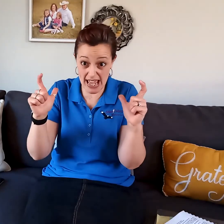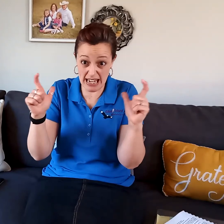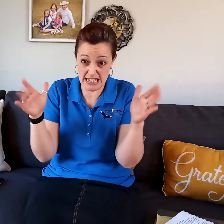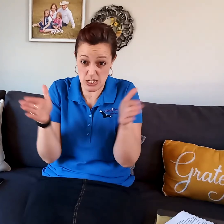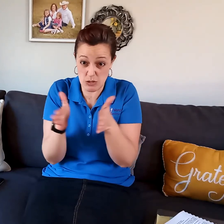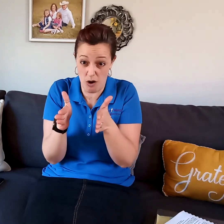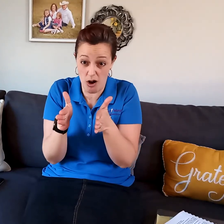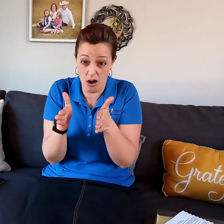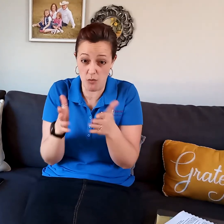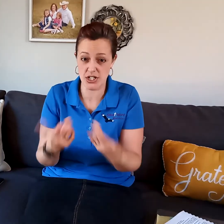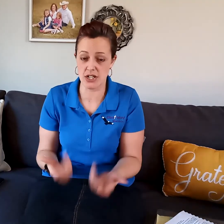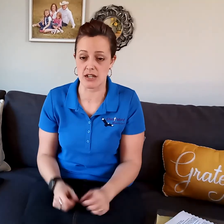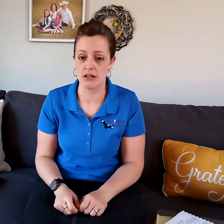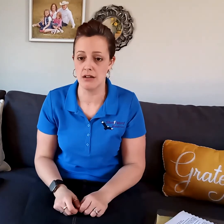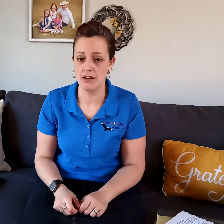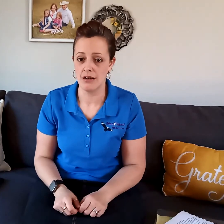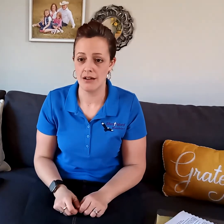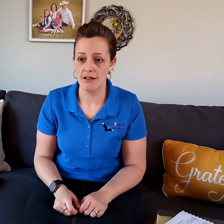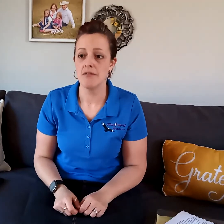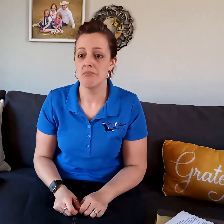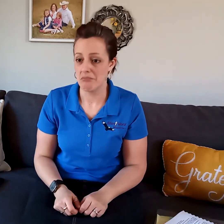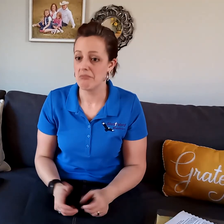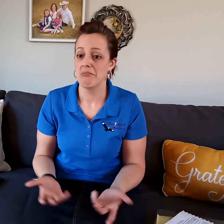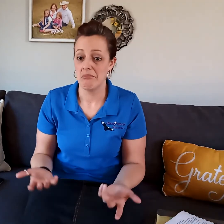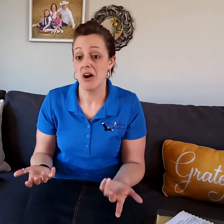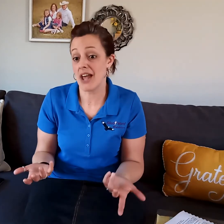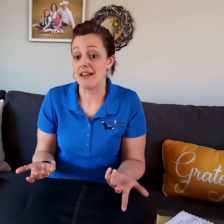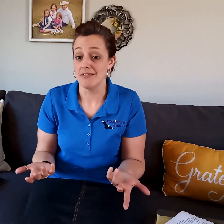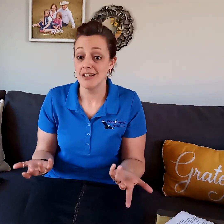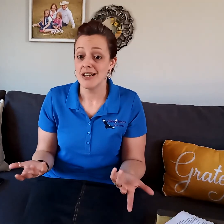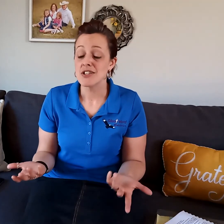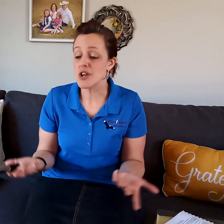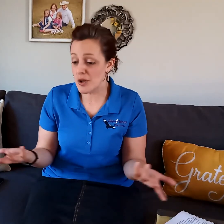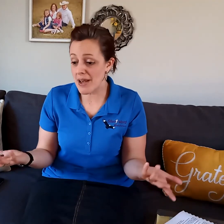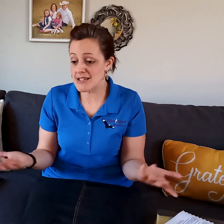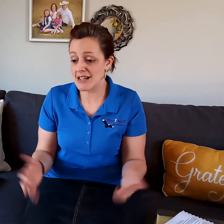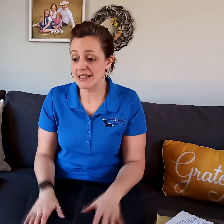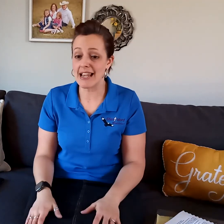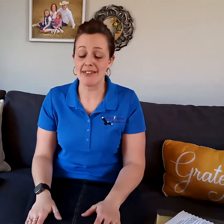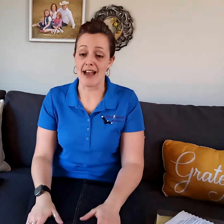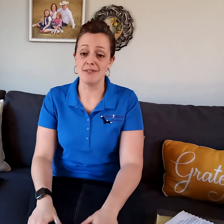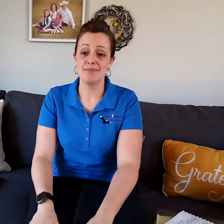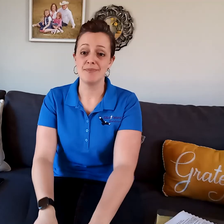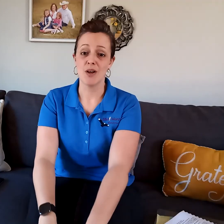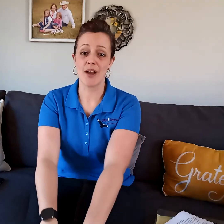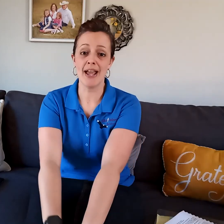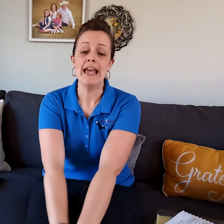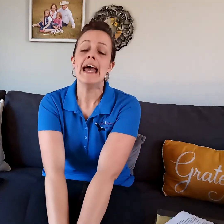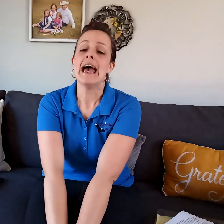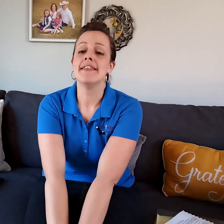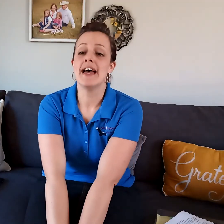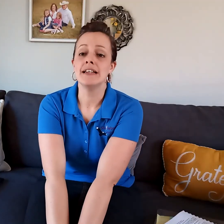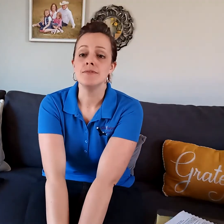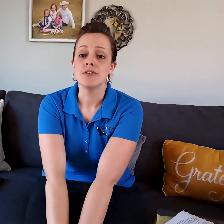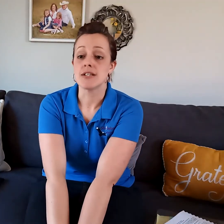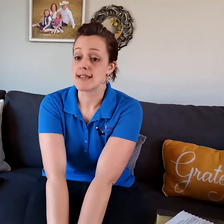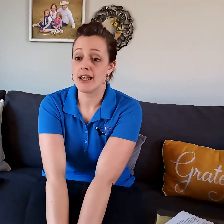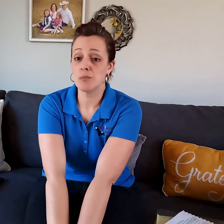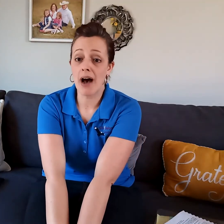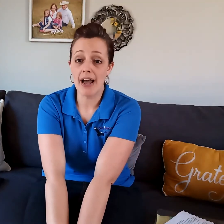Is it small? Which is it? Okay, so you basically get that, okay? And then to say goodbye,